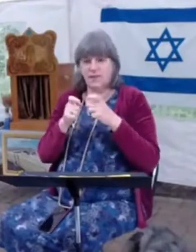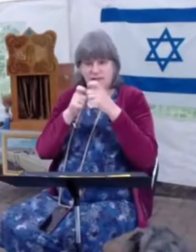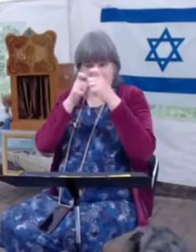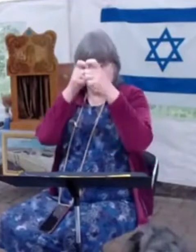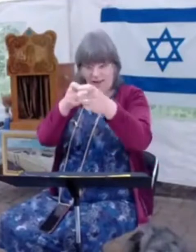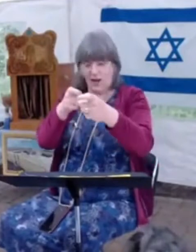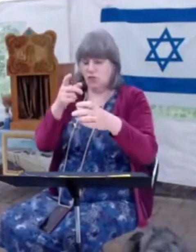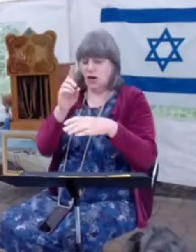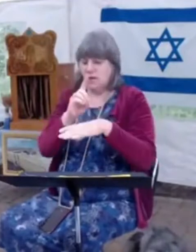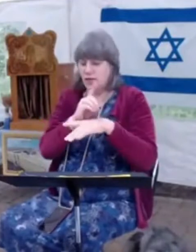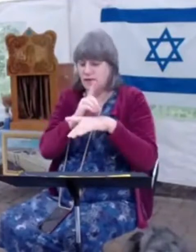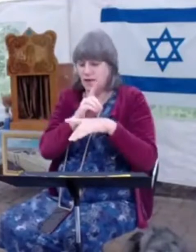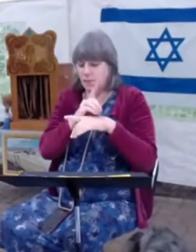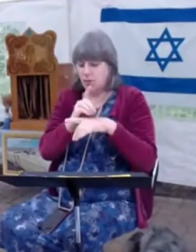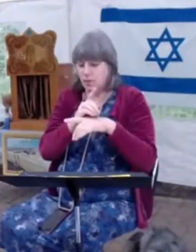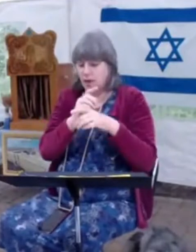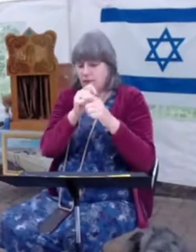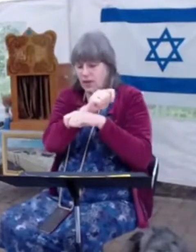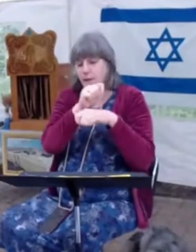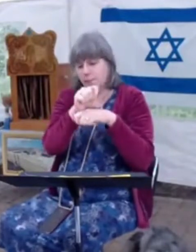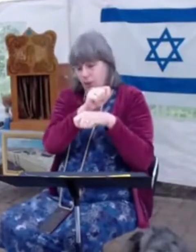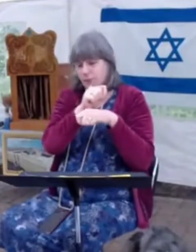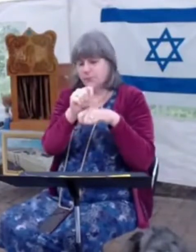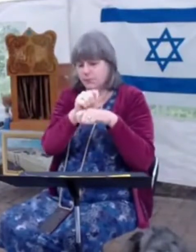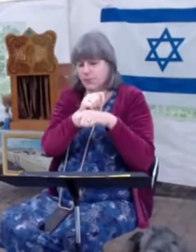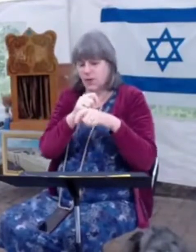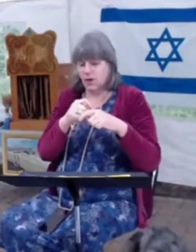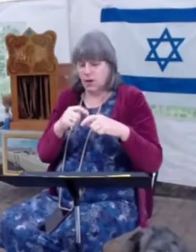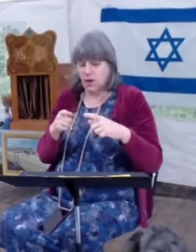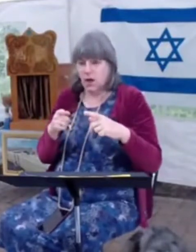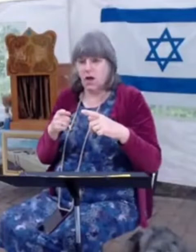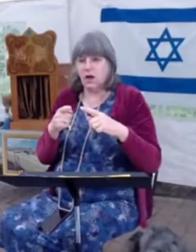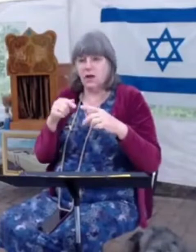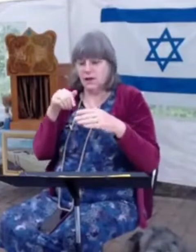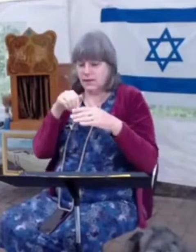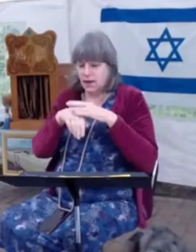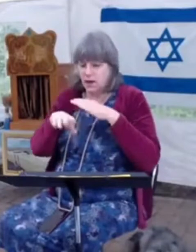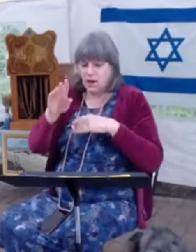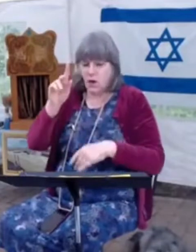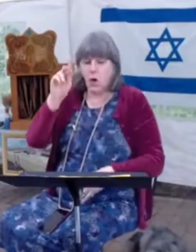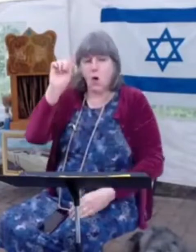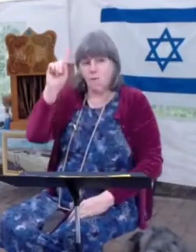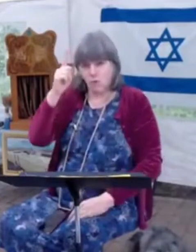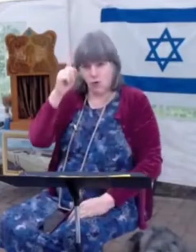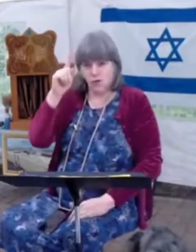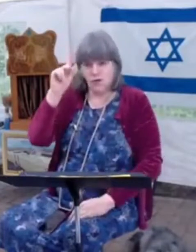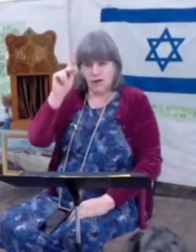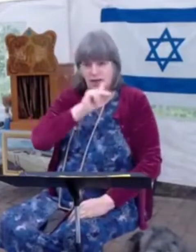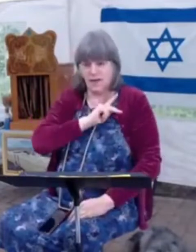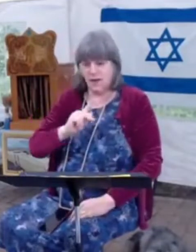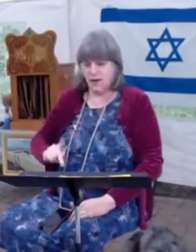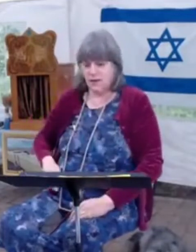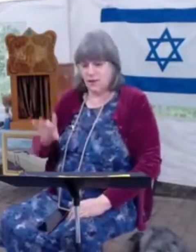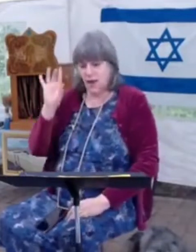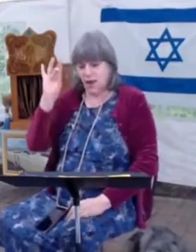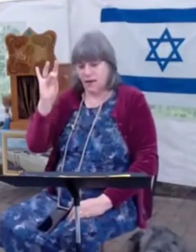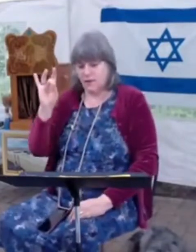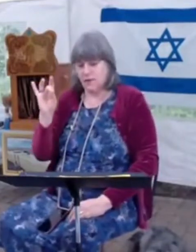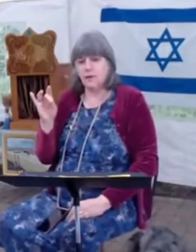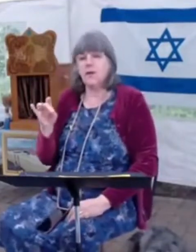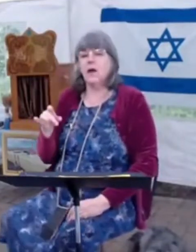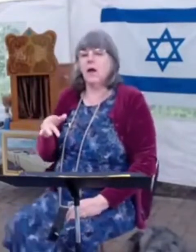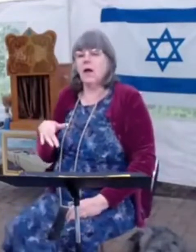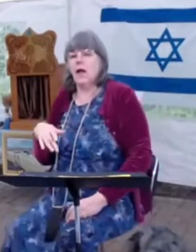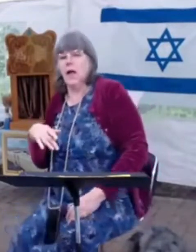But the idea of the prayer that Solomon prayed for his dedication was asking for Hashem